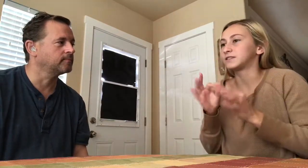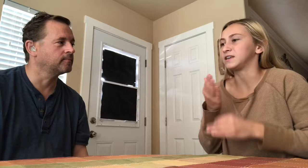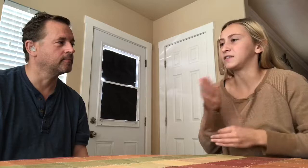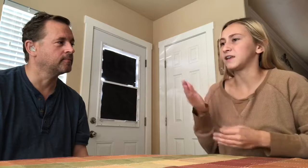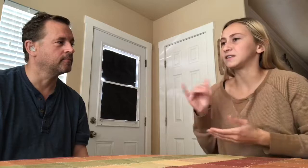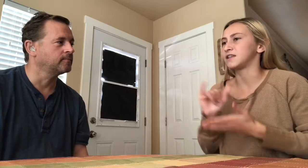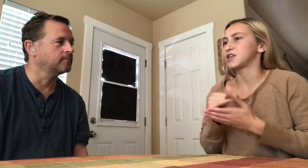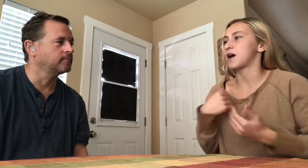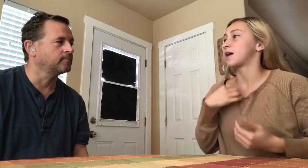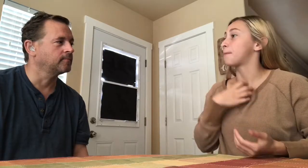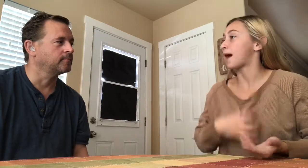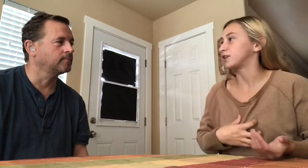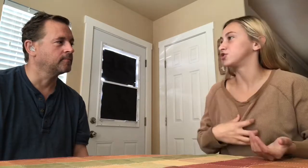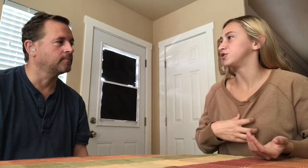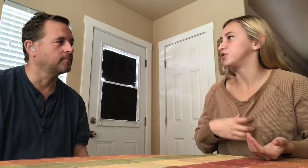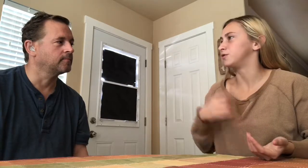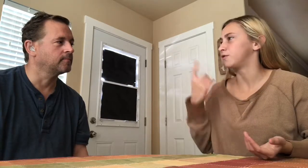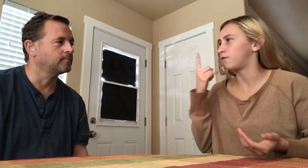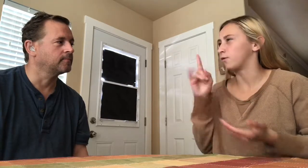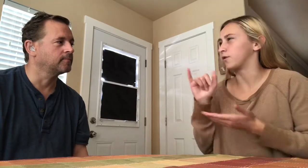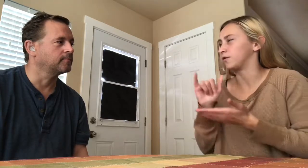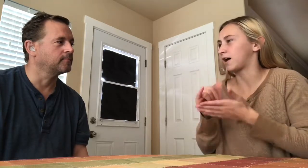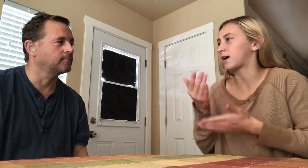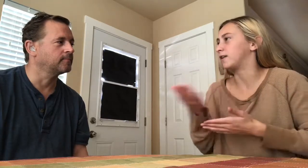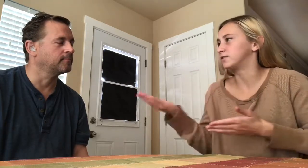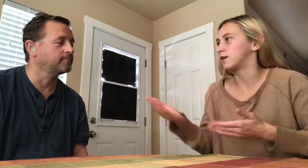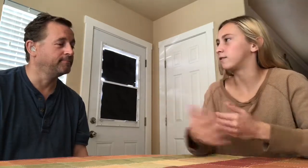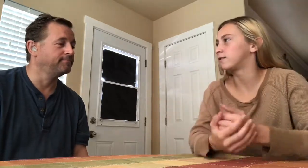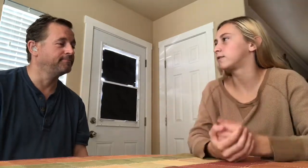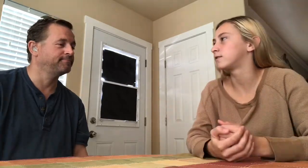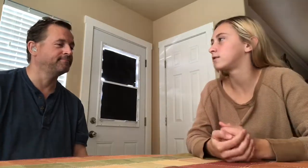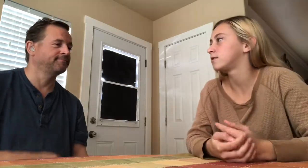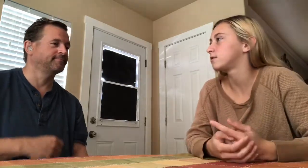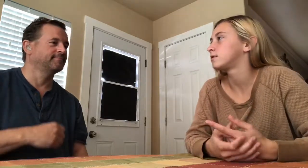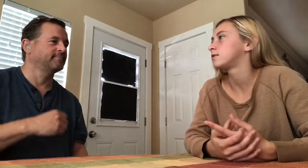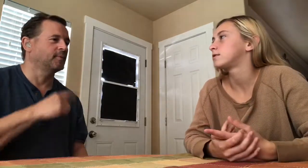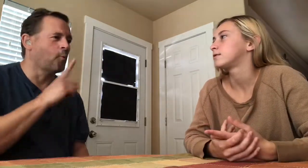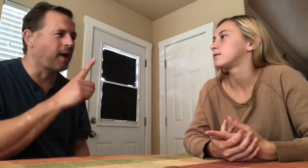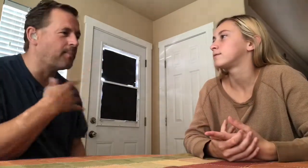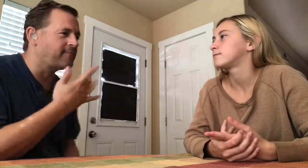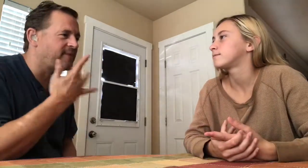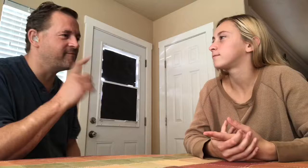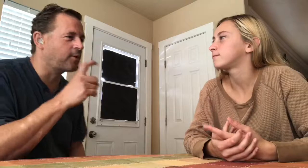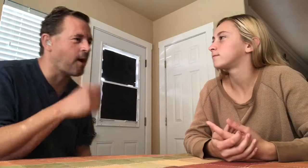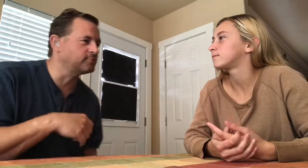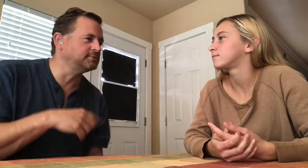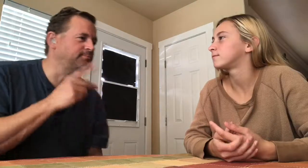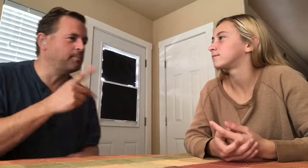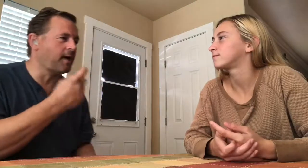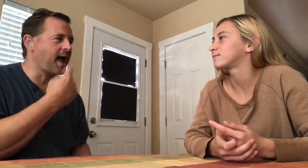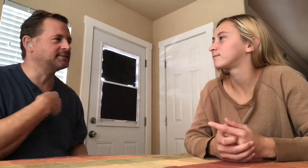fixing things and that you had a passion for that kind of stuff? one of my favorite questions people ask me,